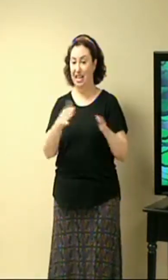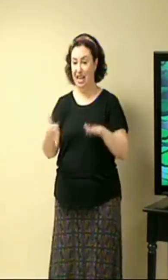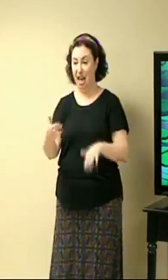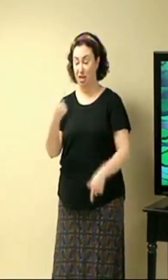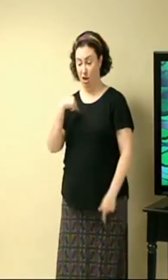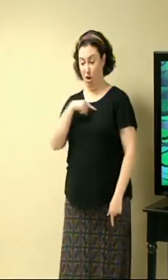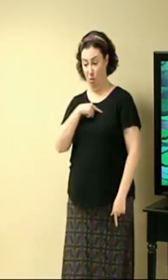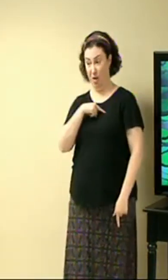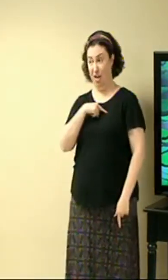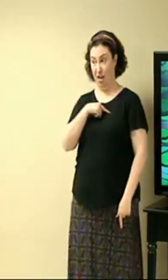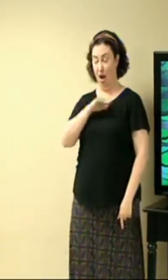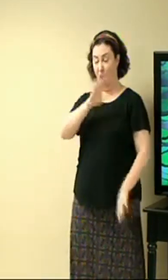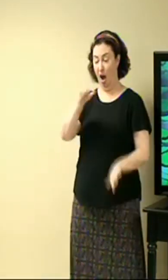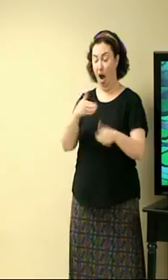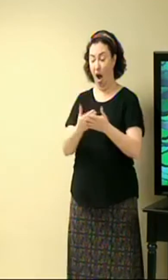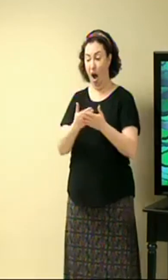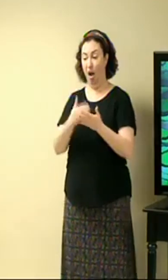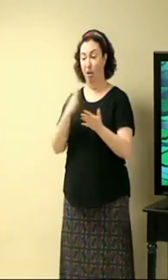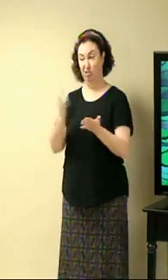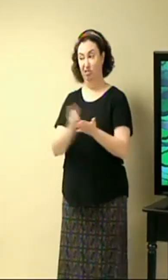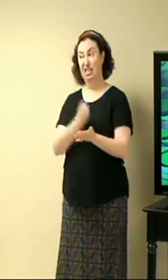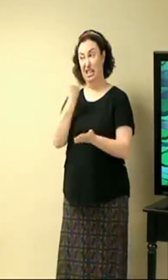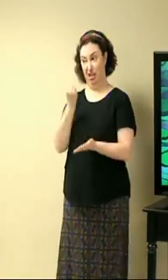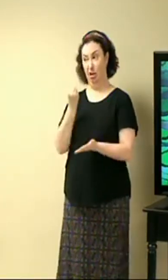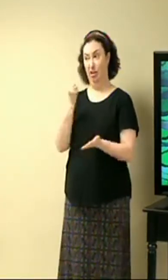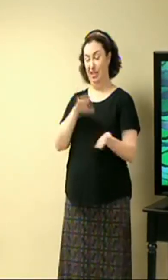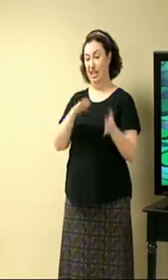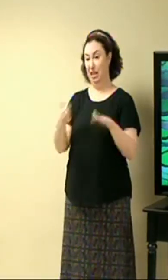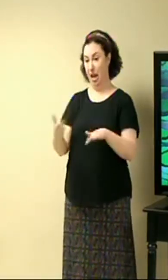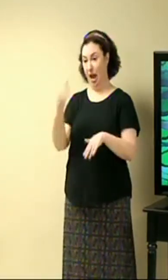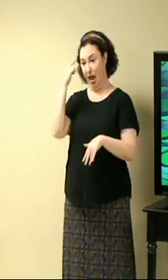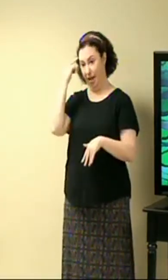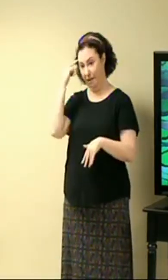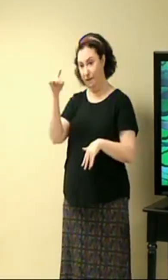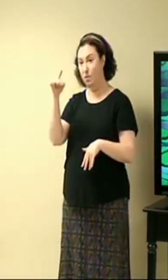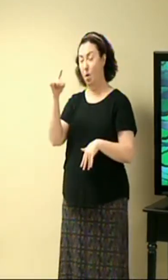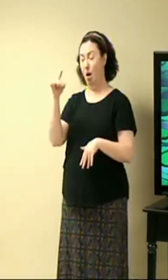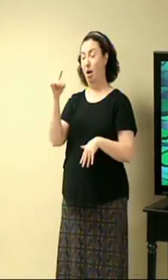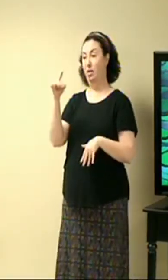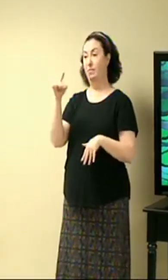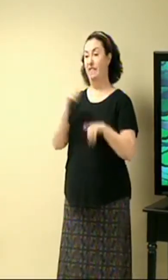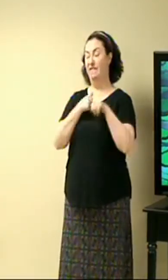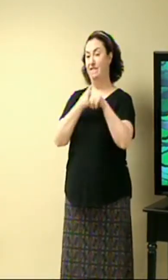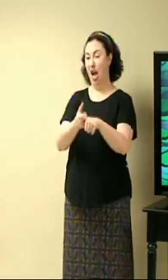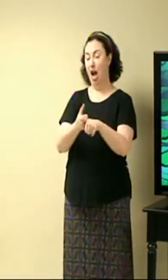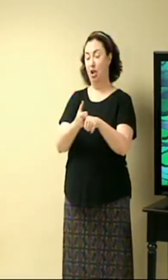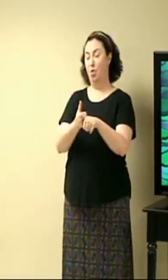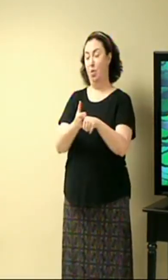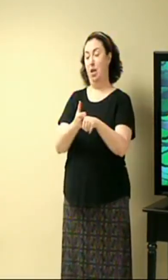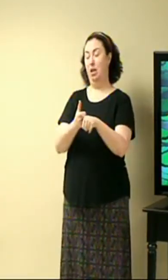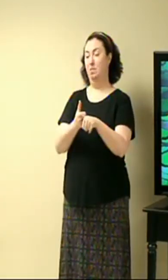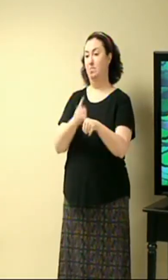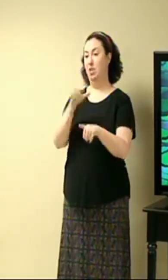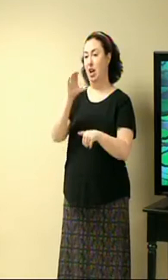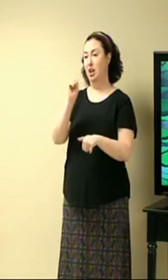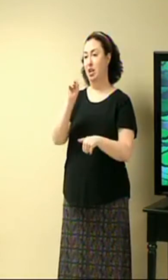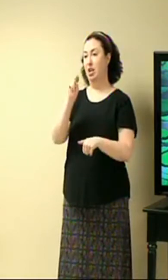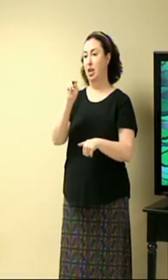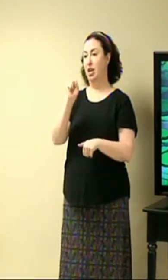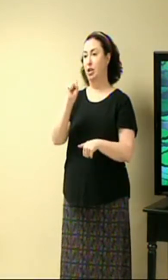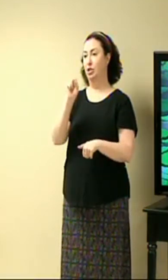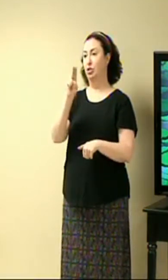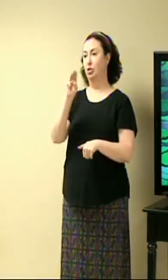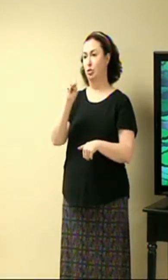die. That's the death you deserve to die for being a consumeristic, self-centered Christian. Same with